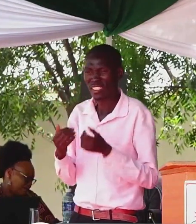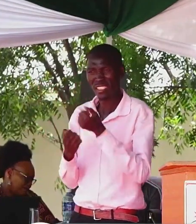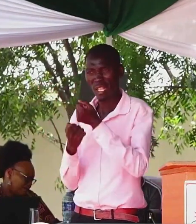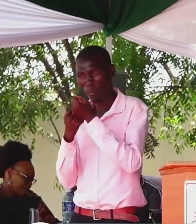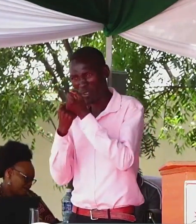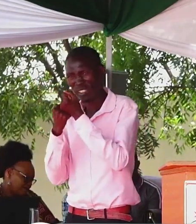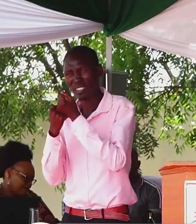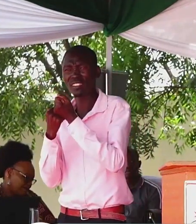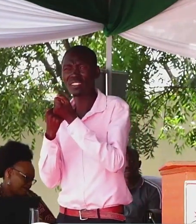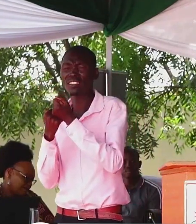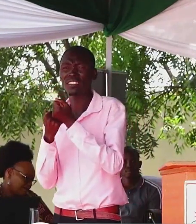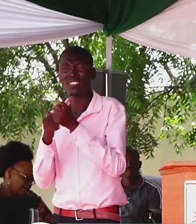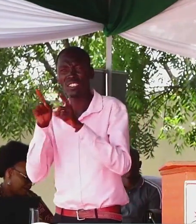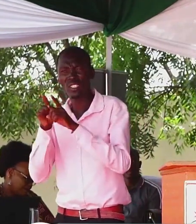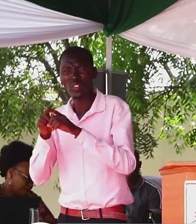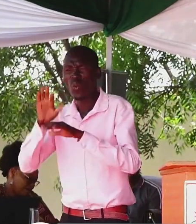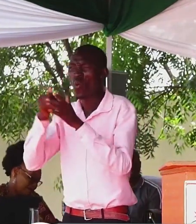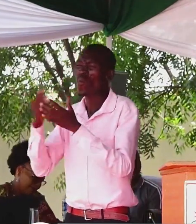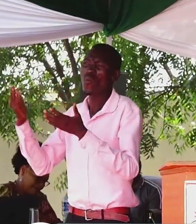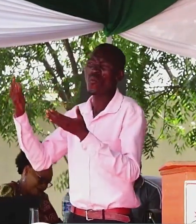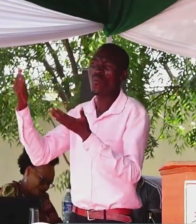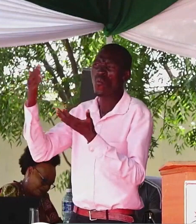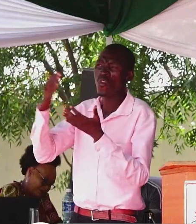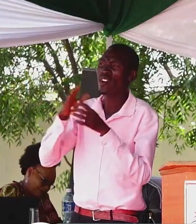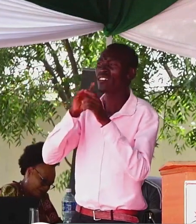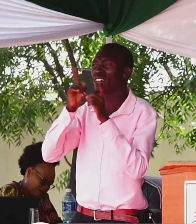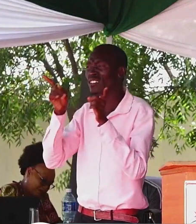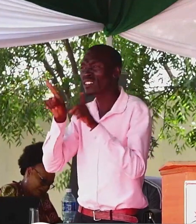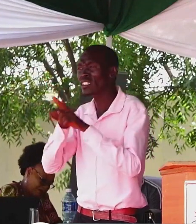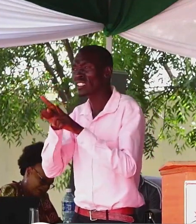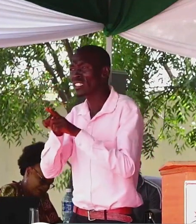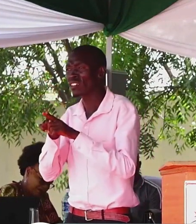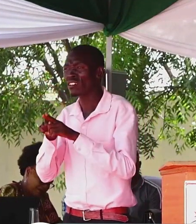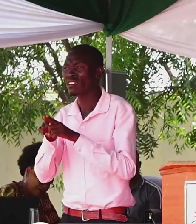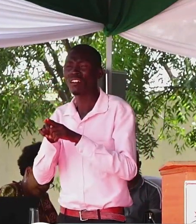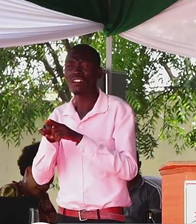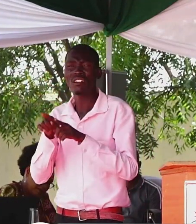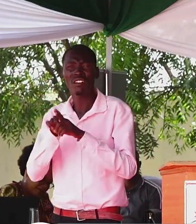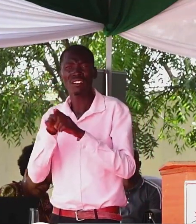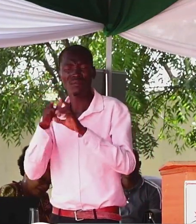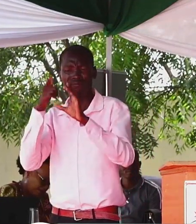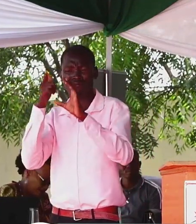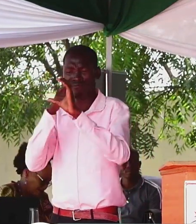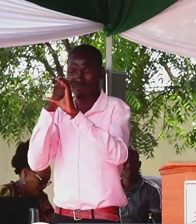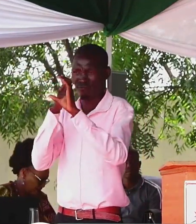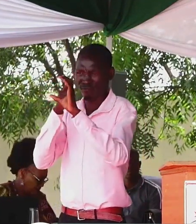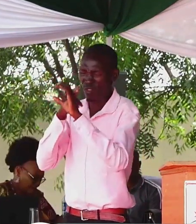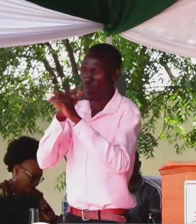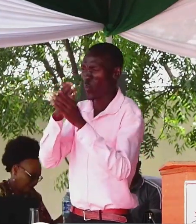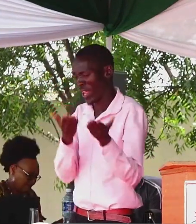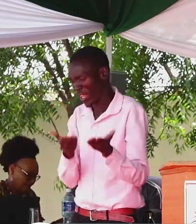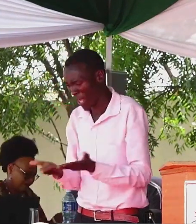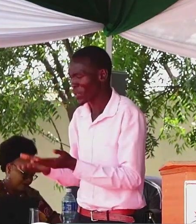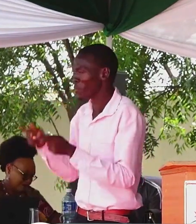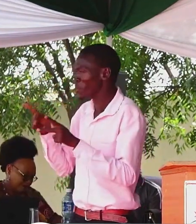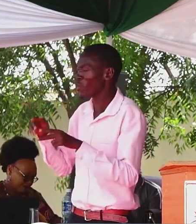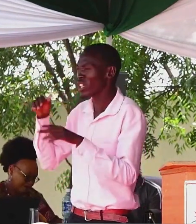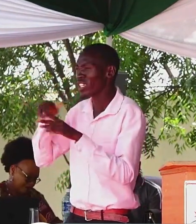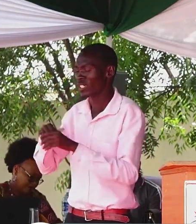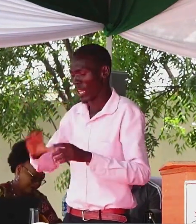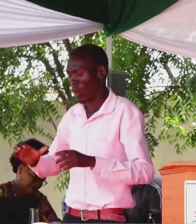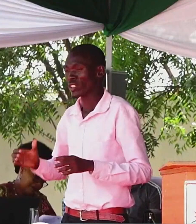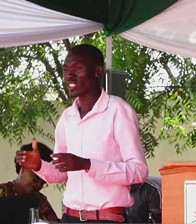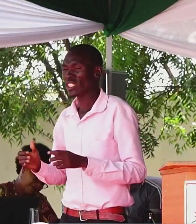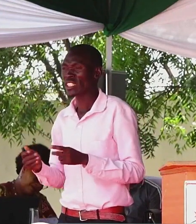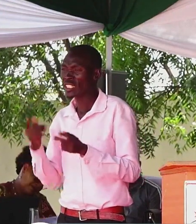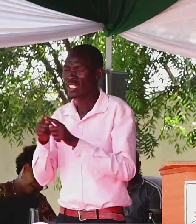us in terms of popularizing this. He had video clips welcoming people to his county, and the moment